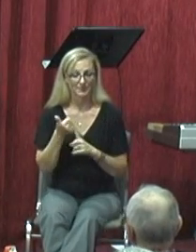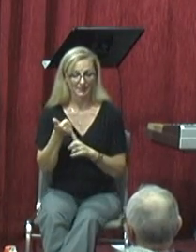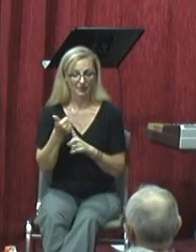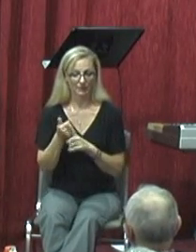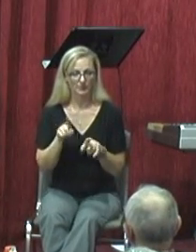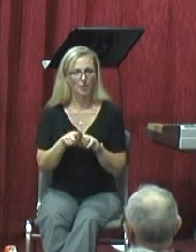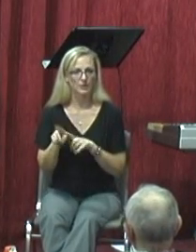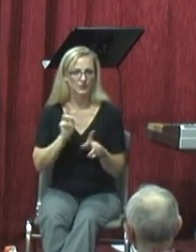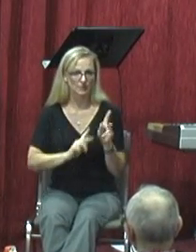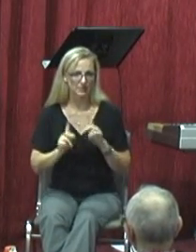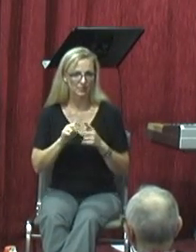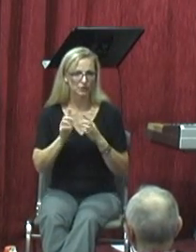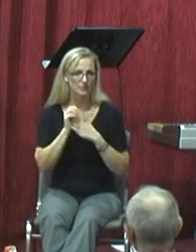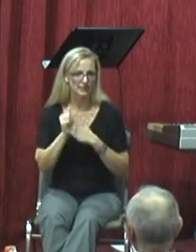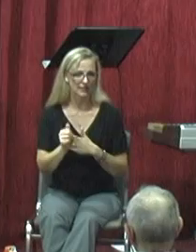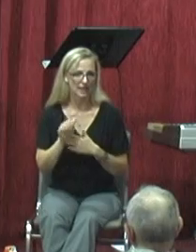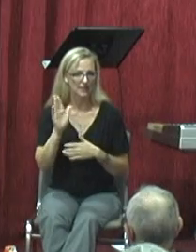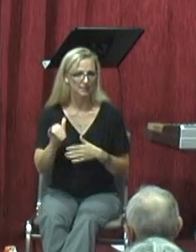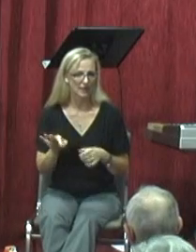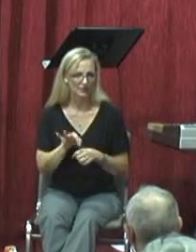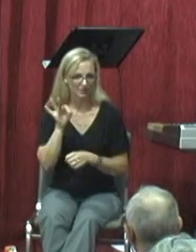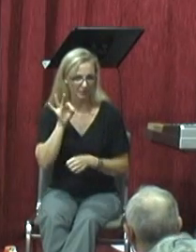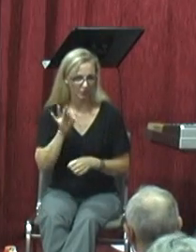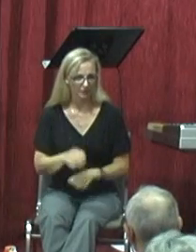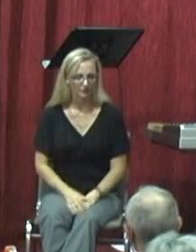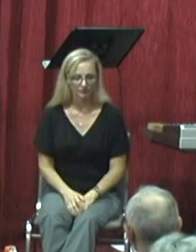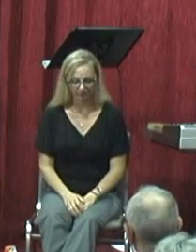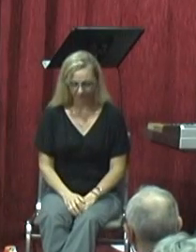the people to be led by the Spirit.